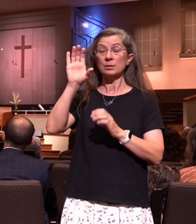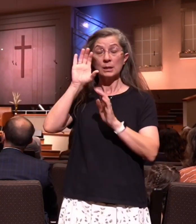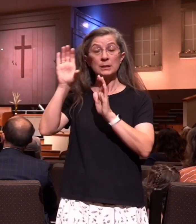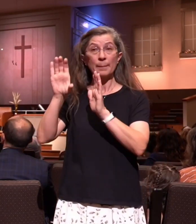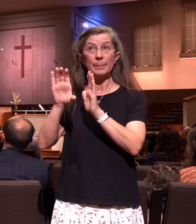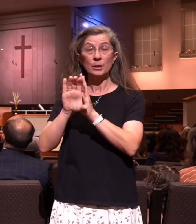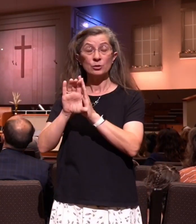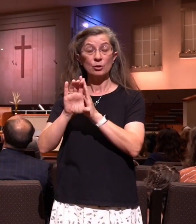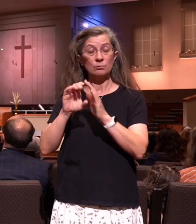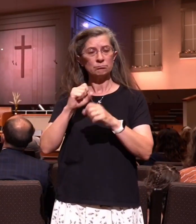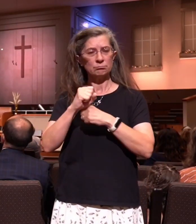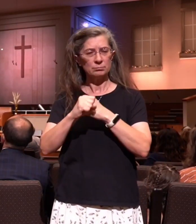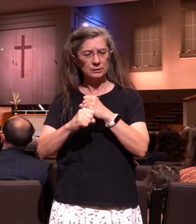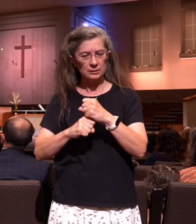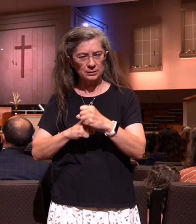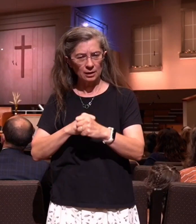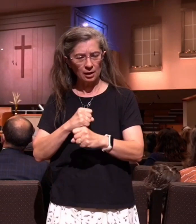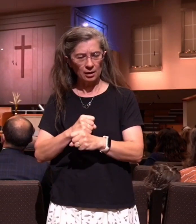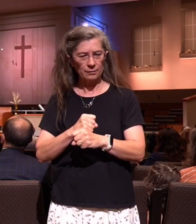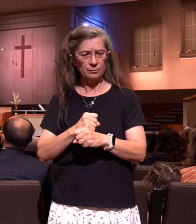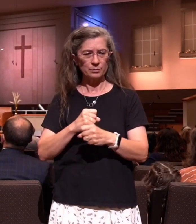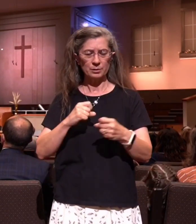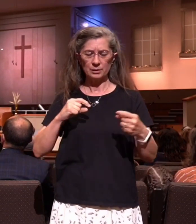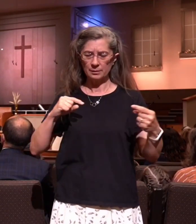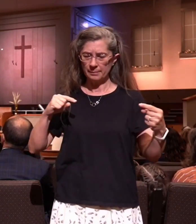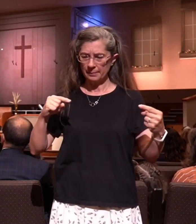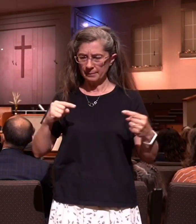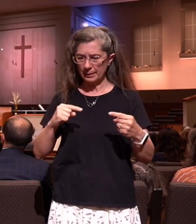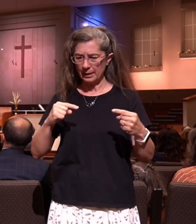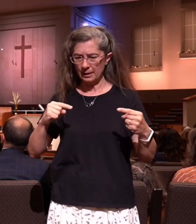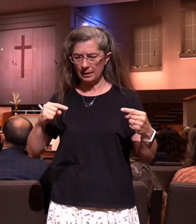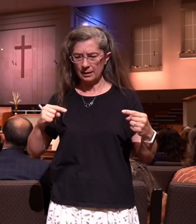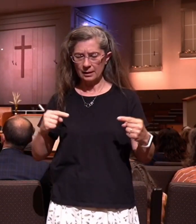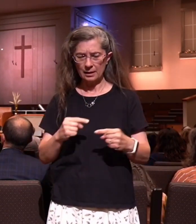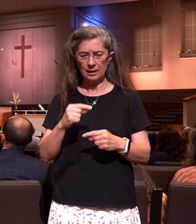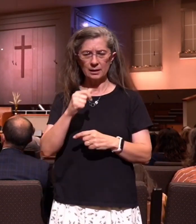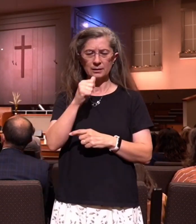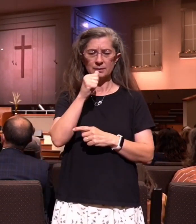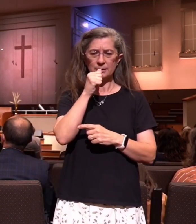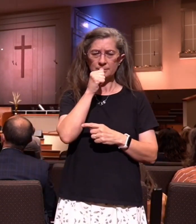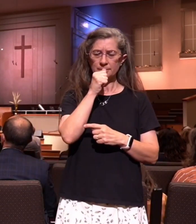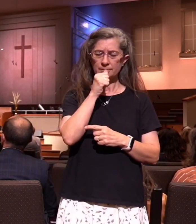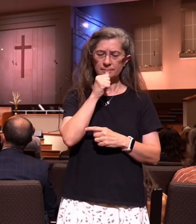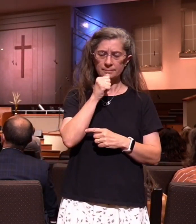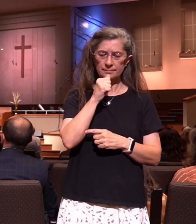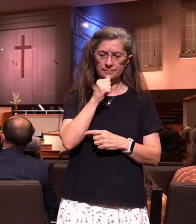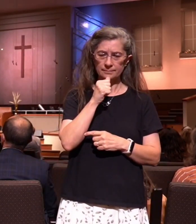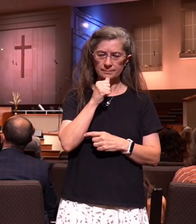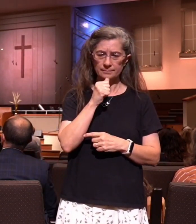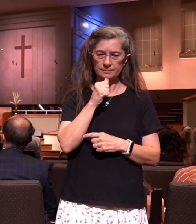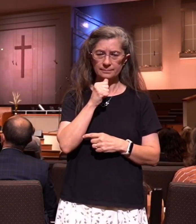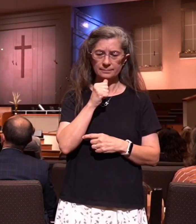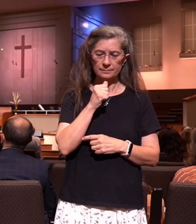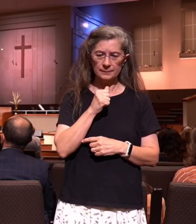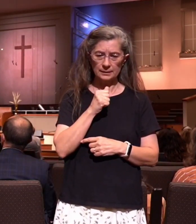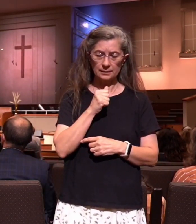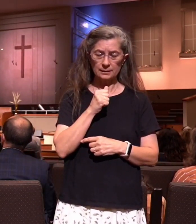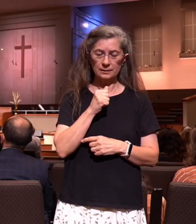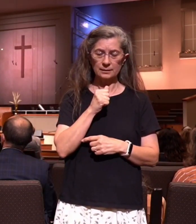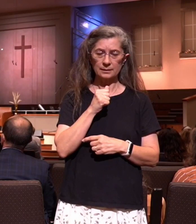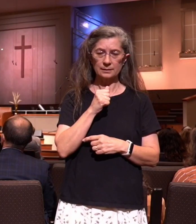of suffering or a picture of pain and